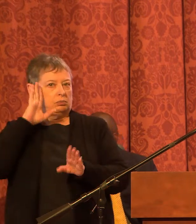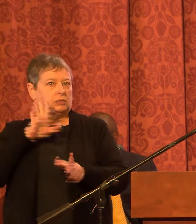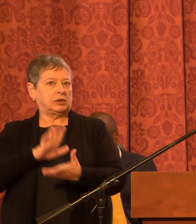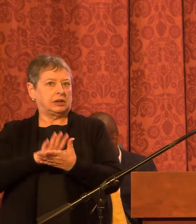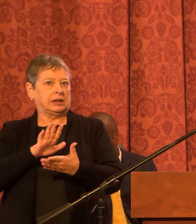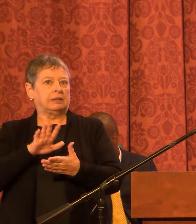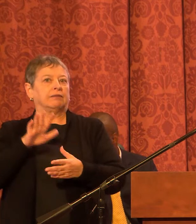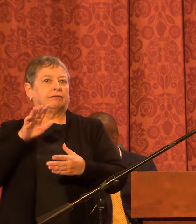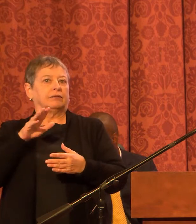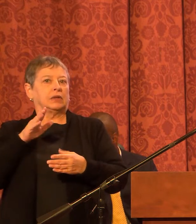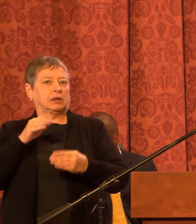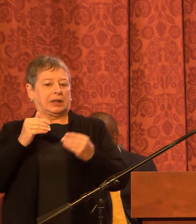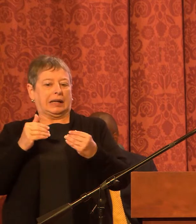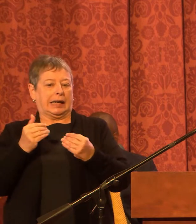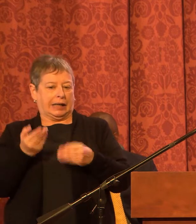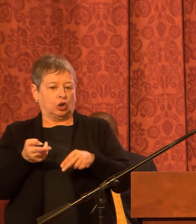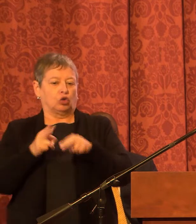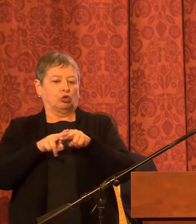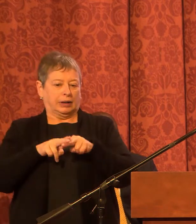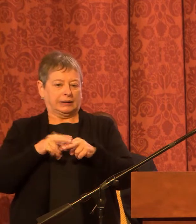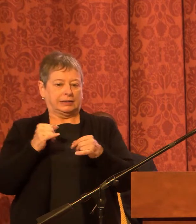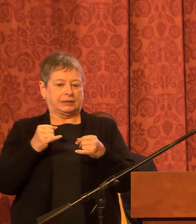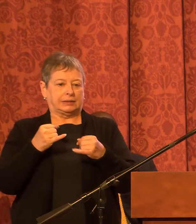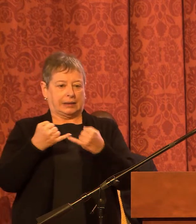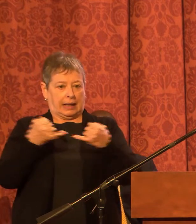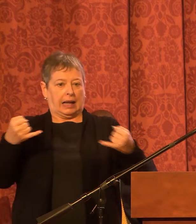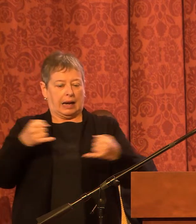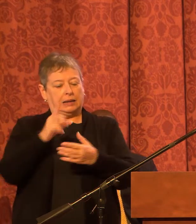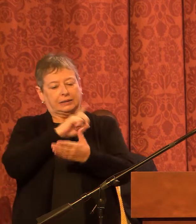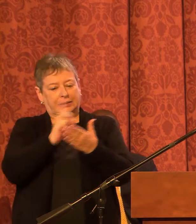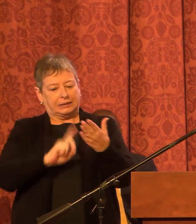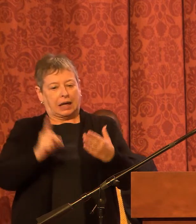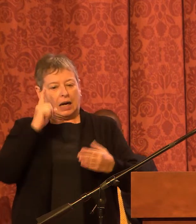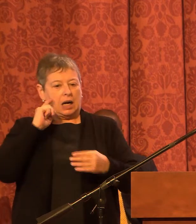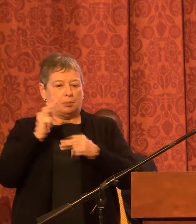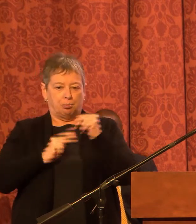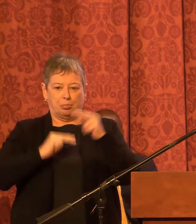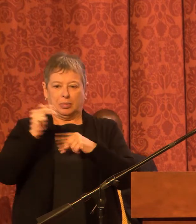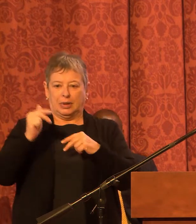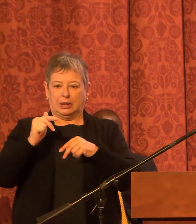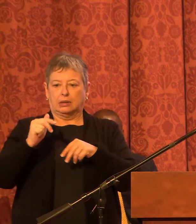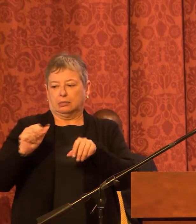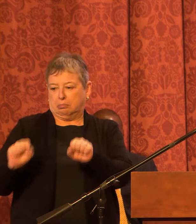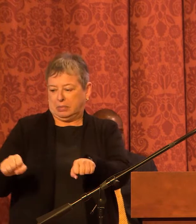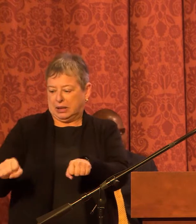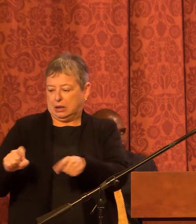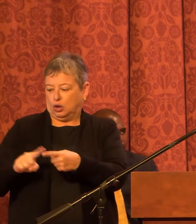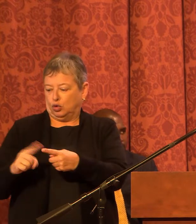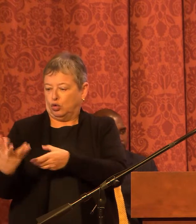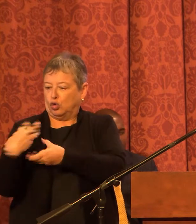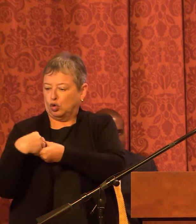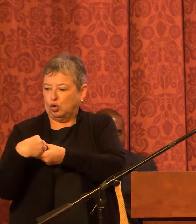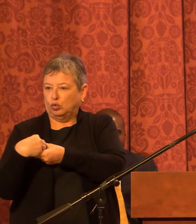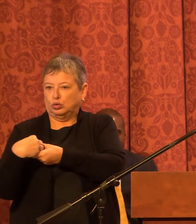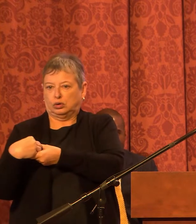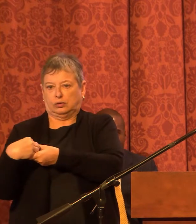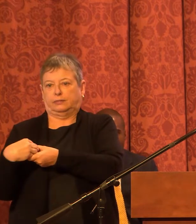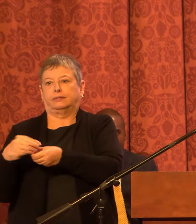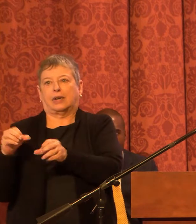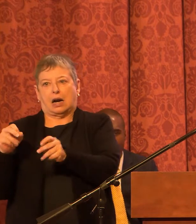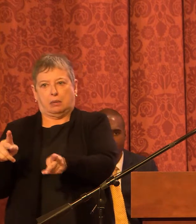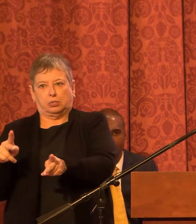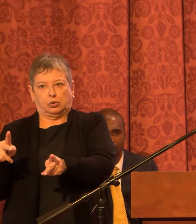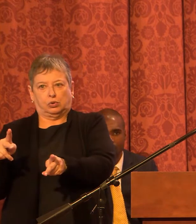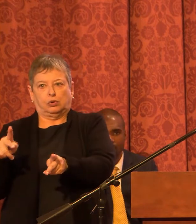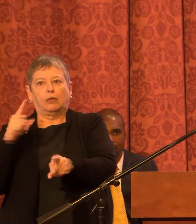Alliance for Post-Secondary Inclusive Education, designed to build the capacity of inclusive opportunities available